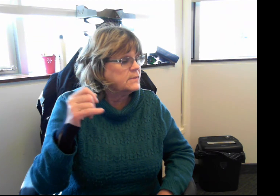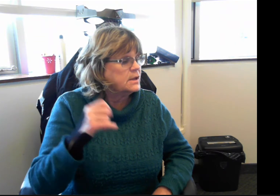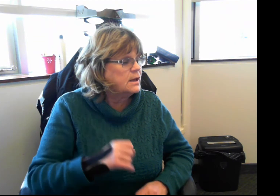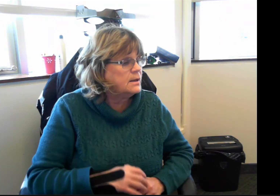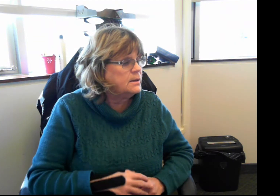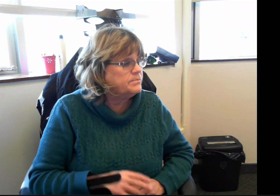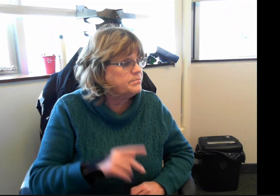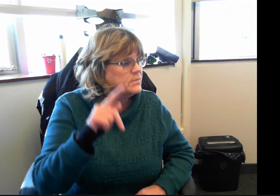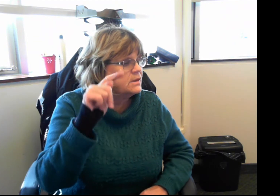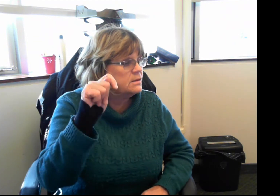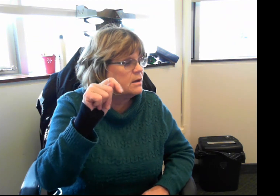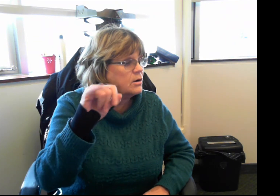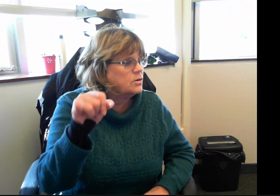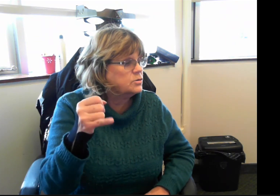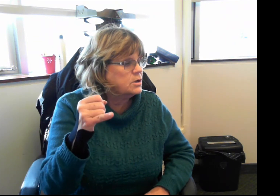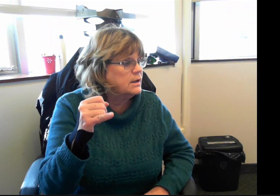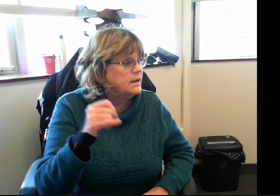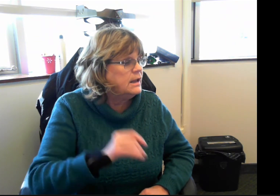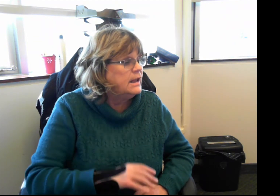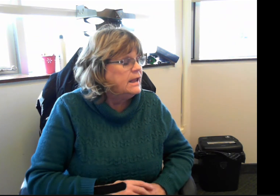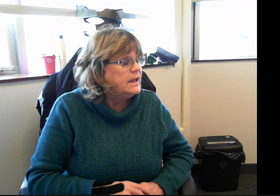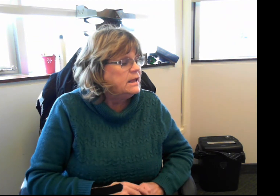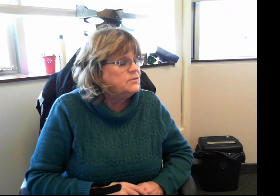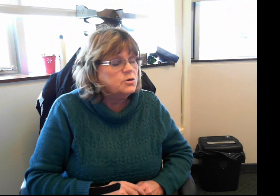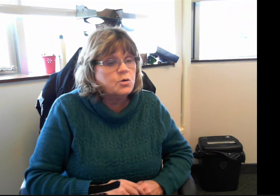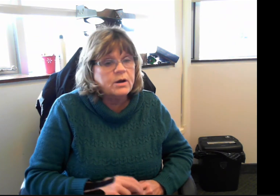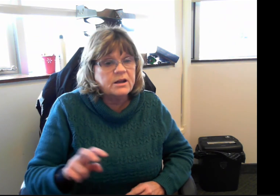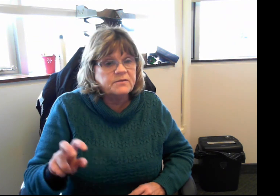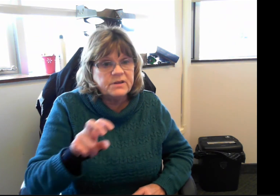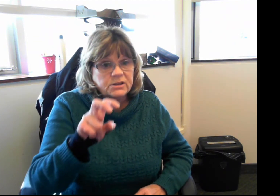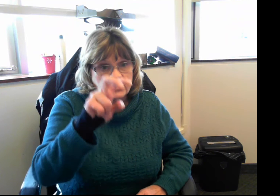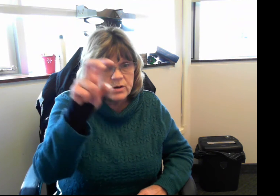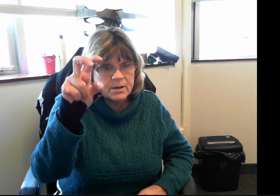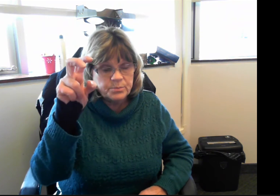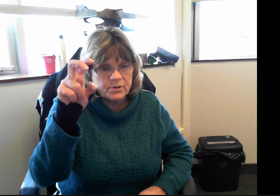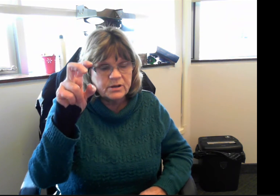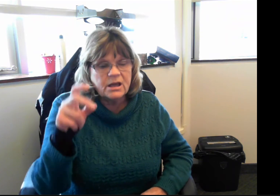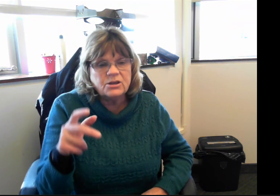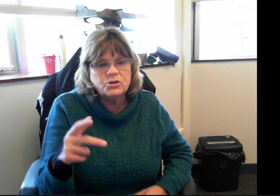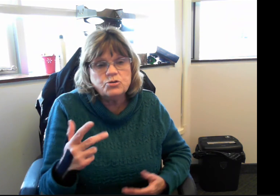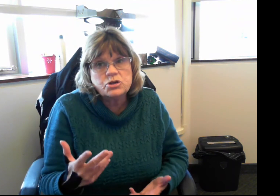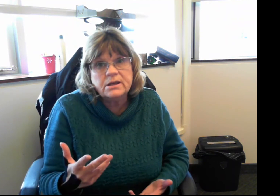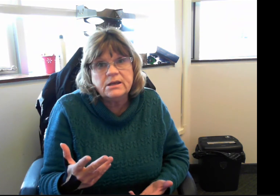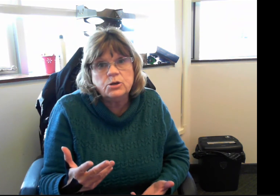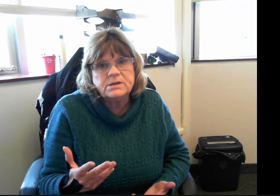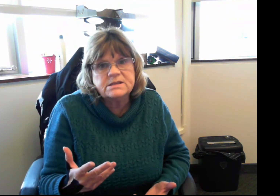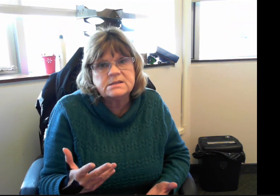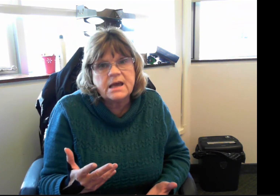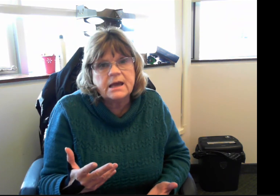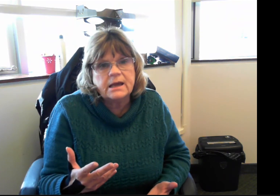Okay. If you're going on a field trip, usually you would